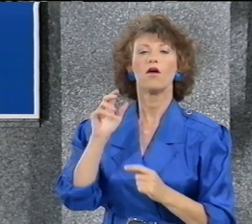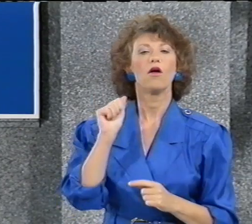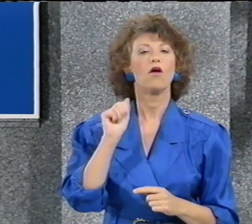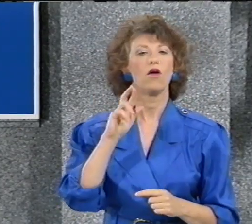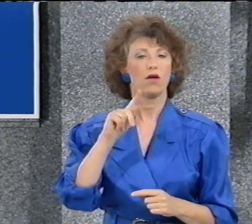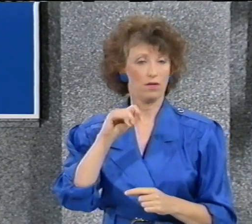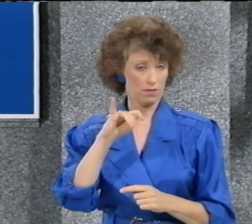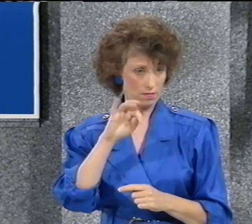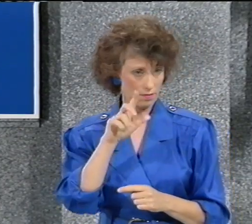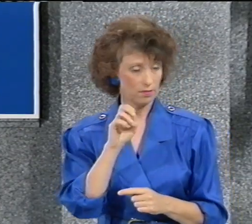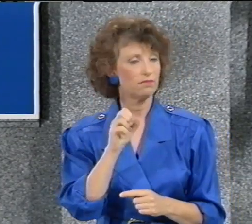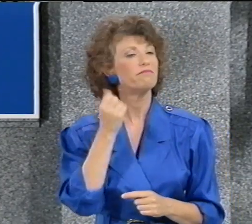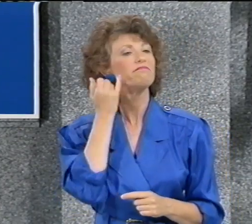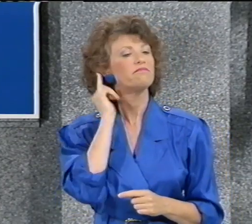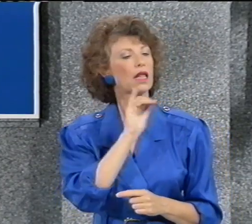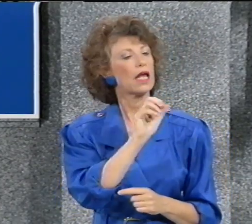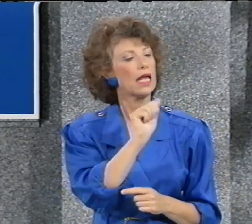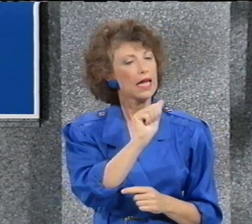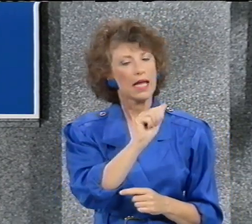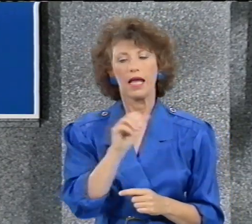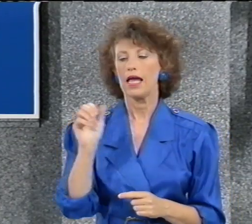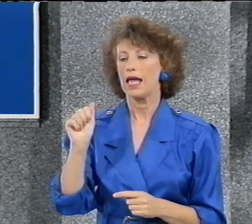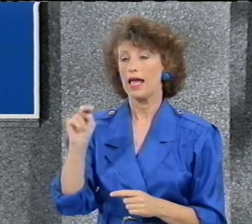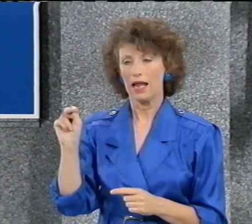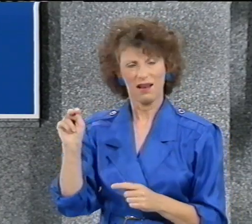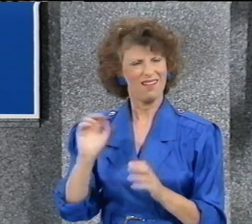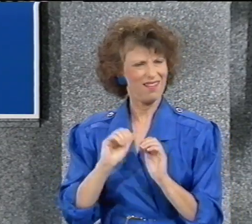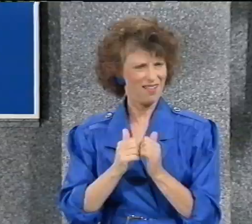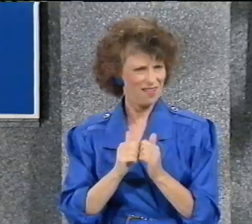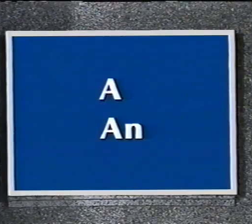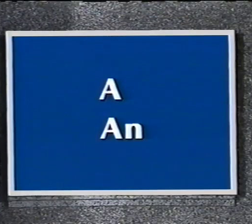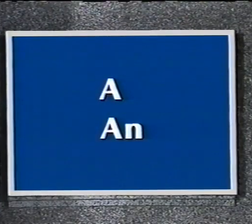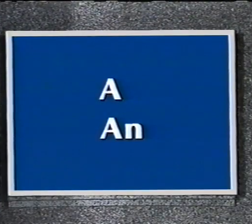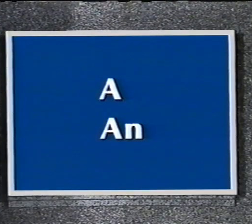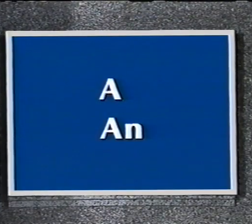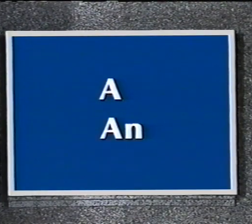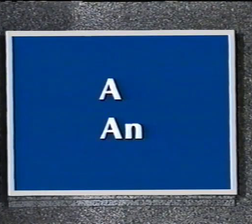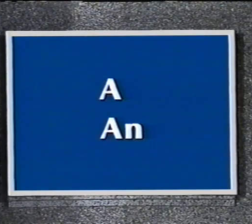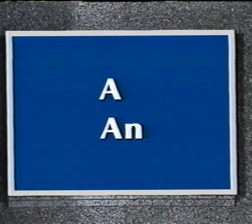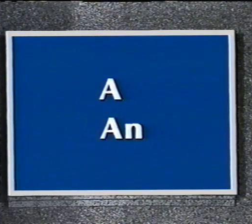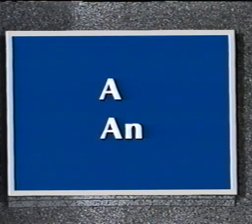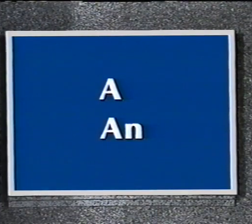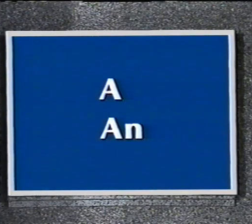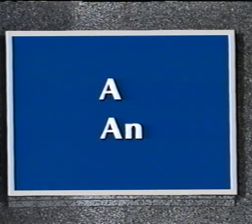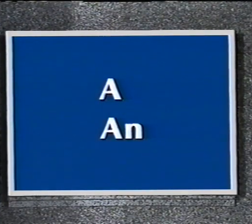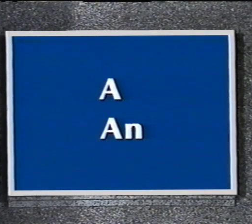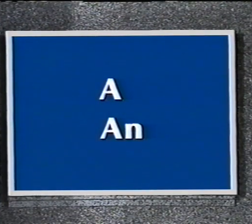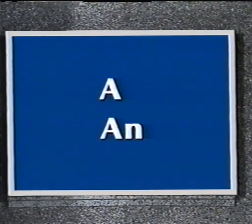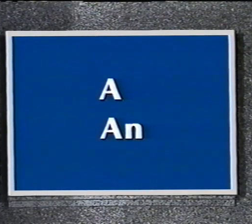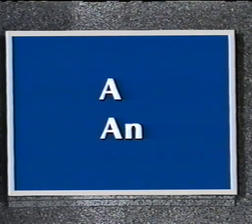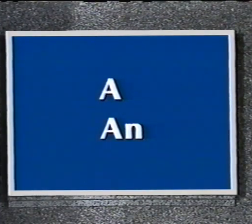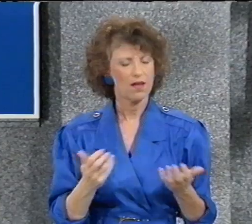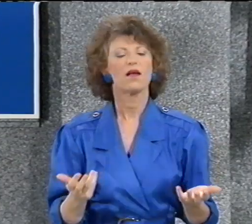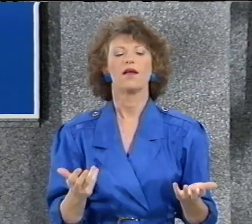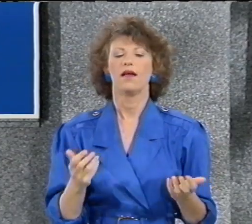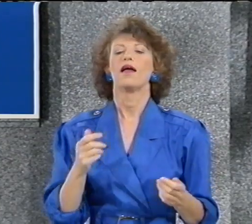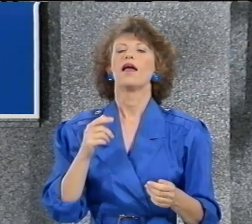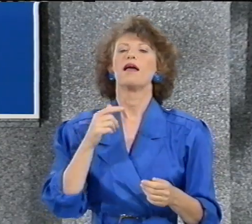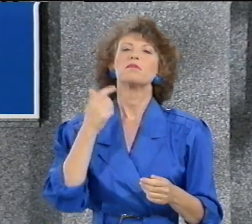Now for articles. If you're spelling in English, you need to know that the a or an are not attached to